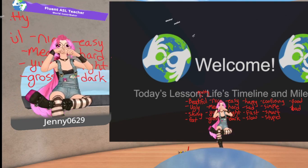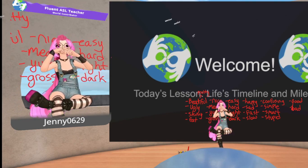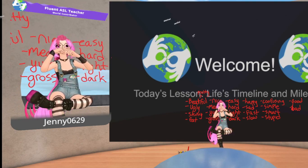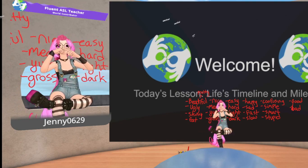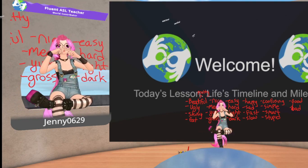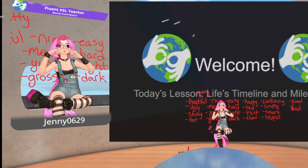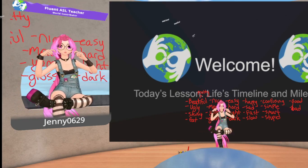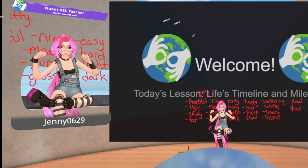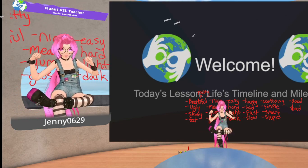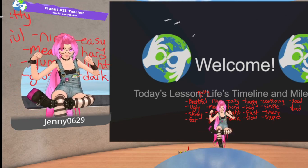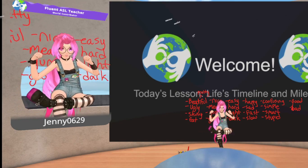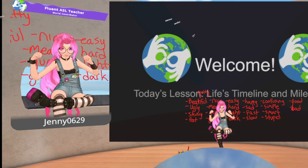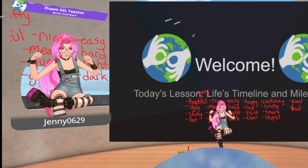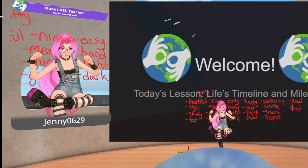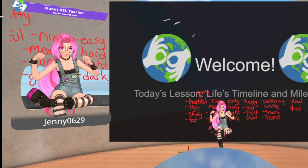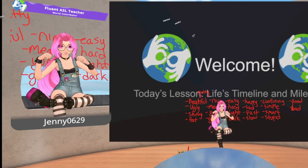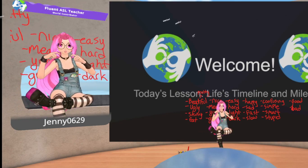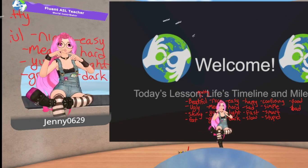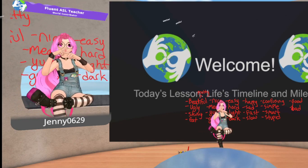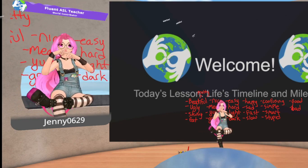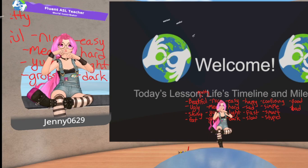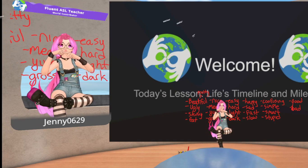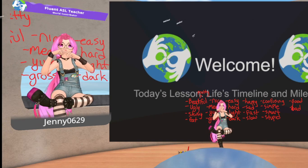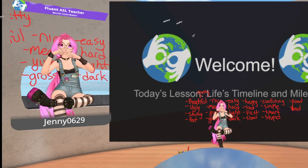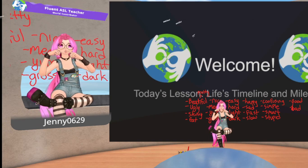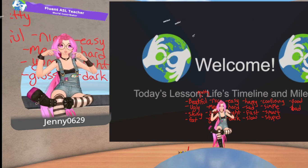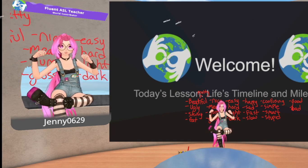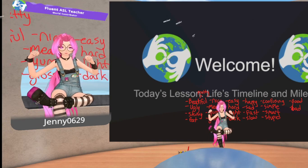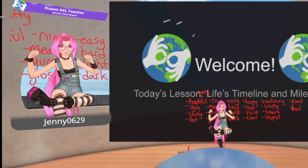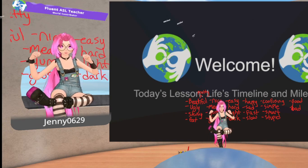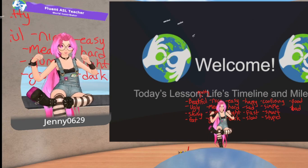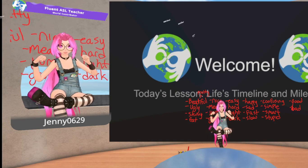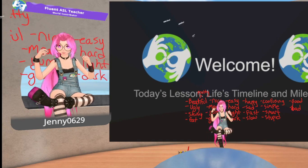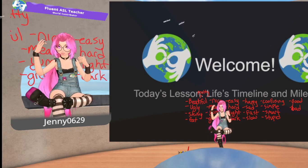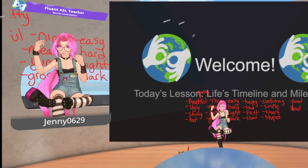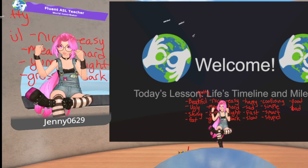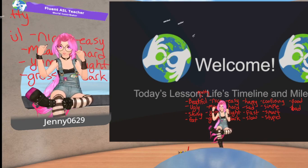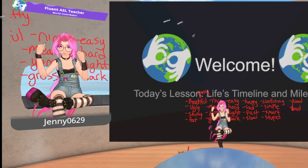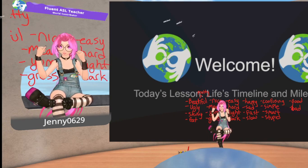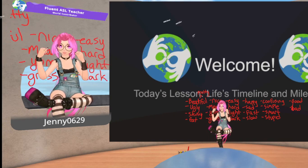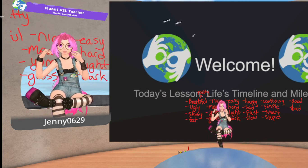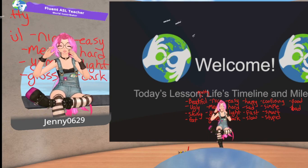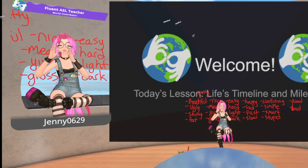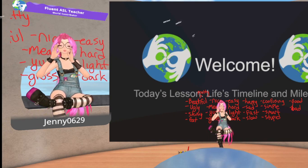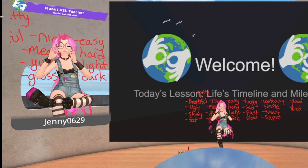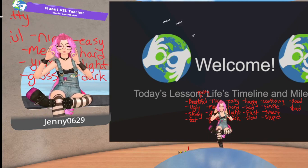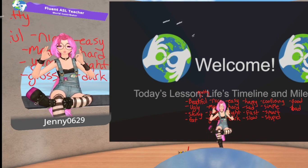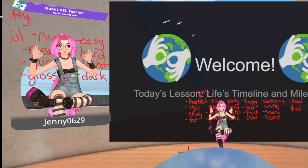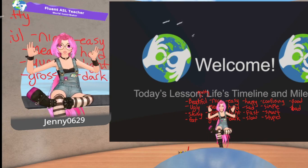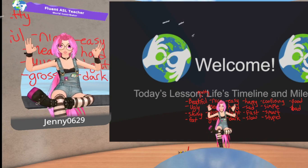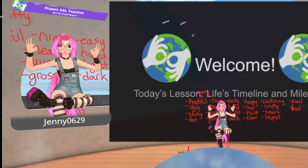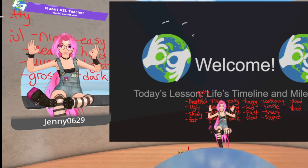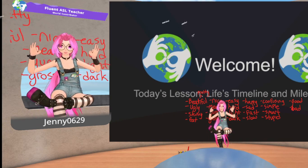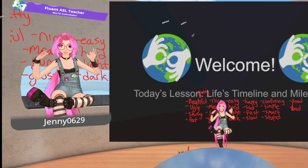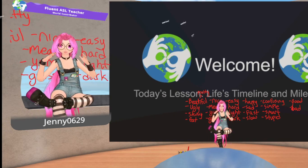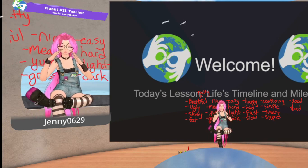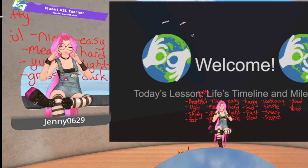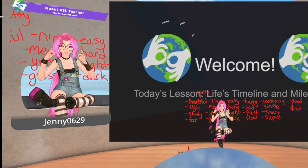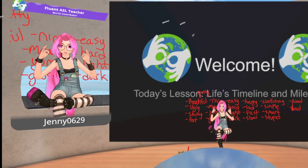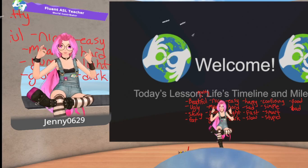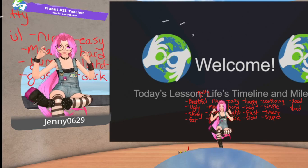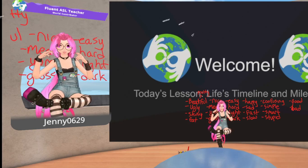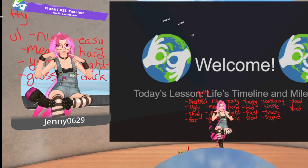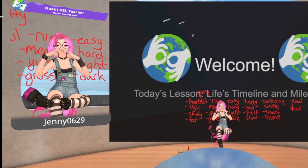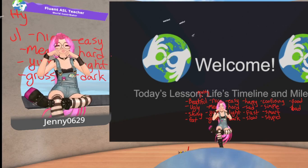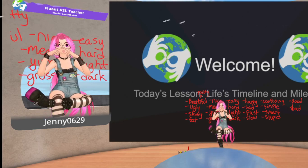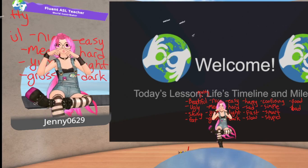it's ugly, like this, pulling. I also imagine like a really long mustache